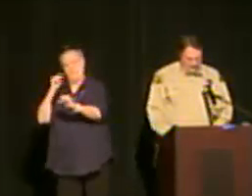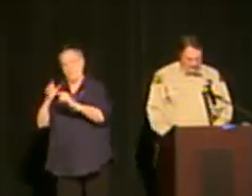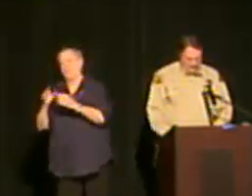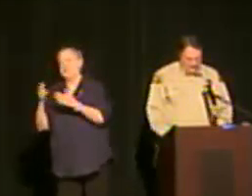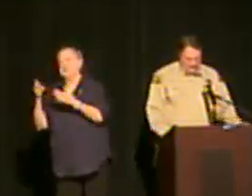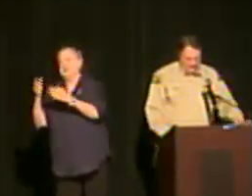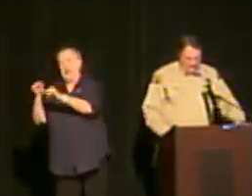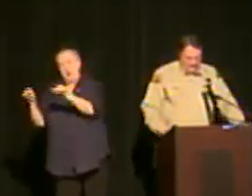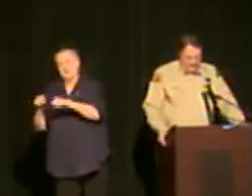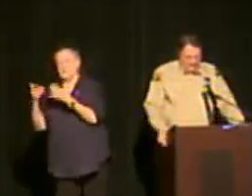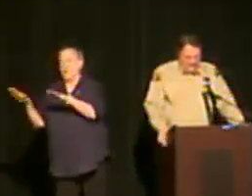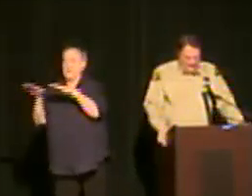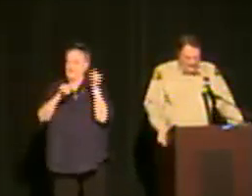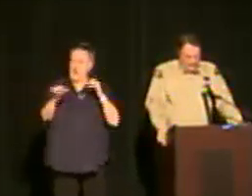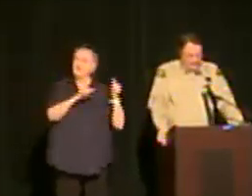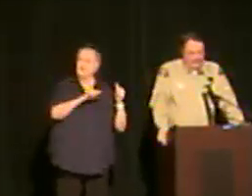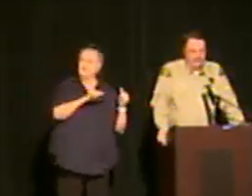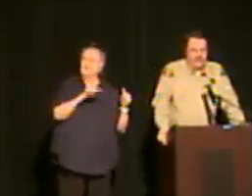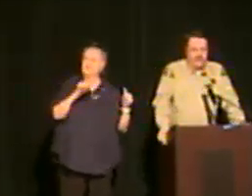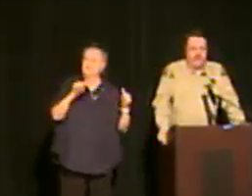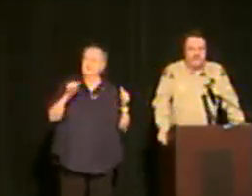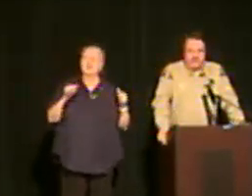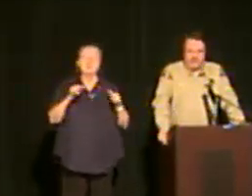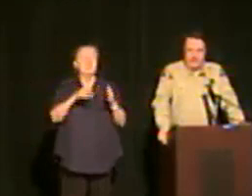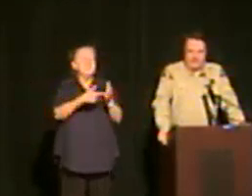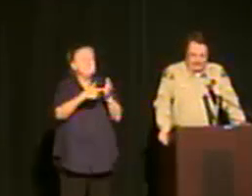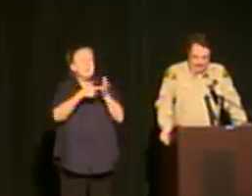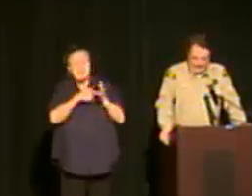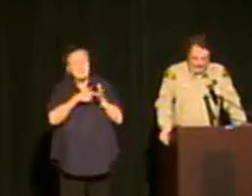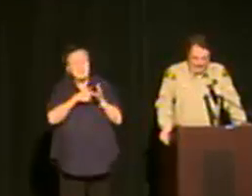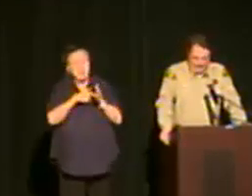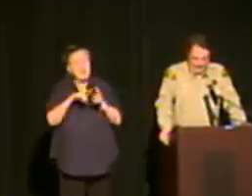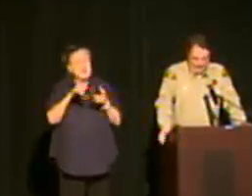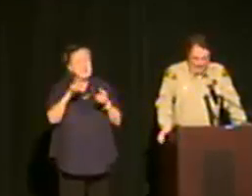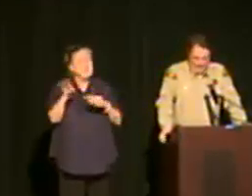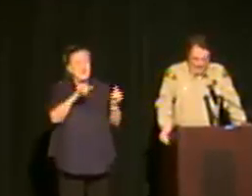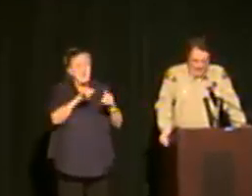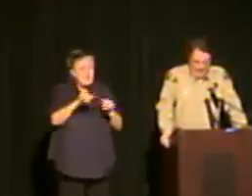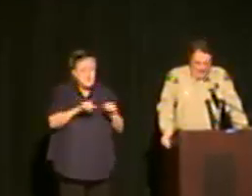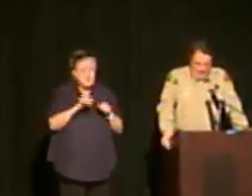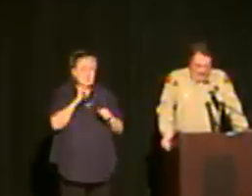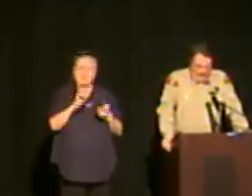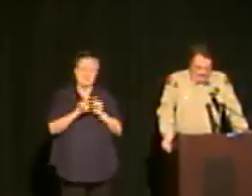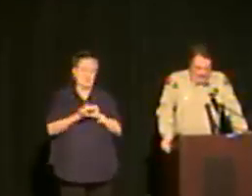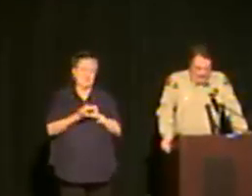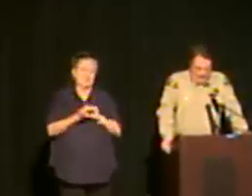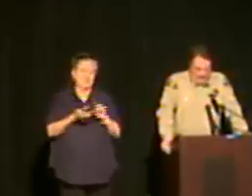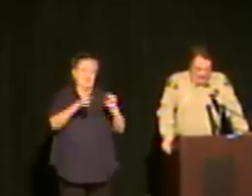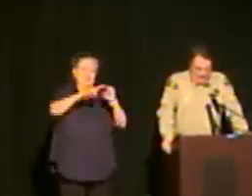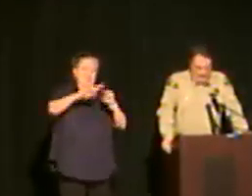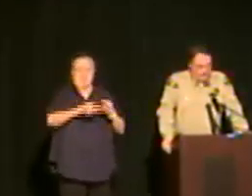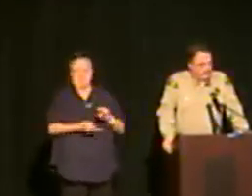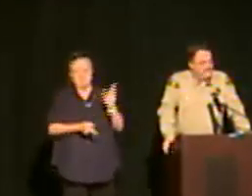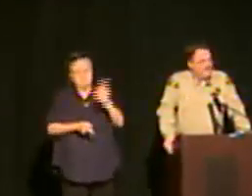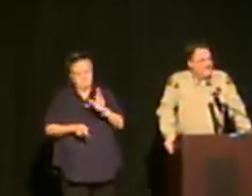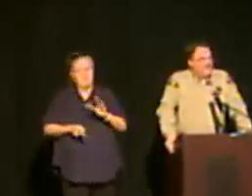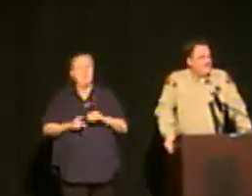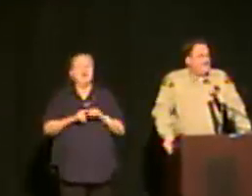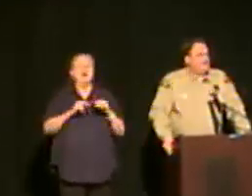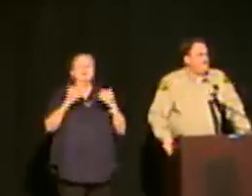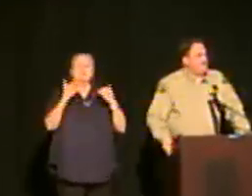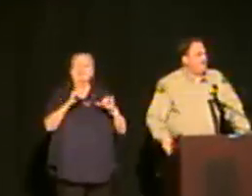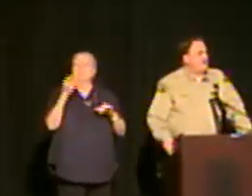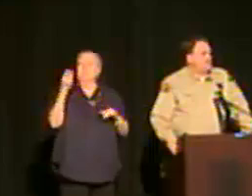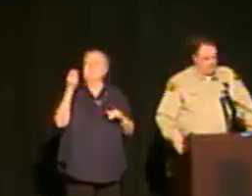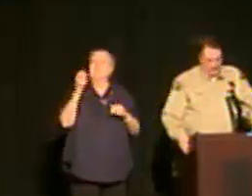The evacuation areas, the mandatory evacuation areas, have not changed. And we still have between 16,000